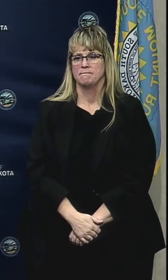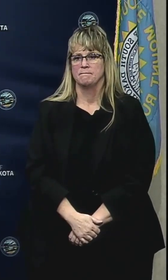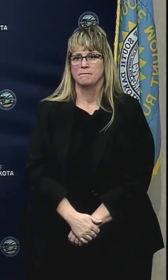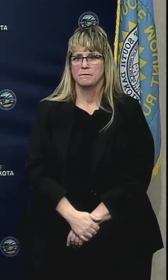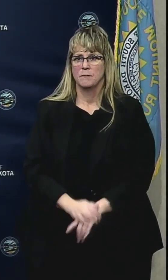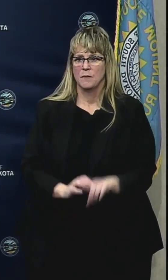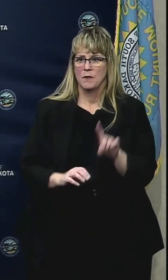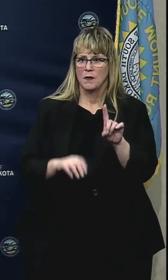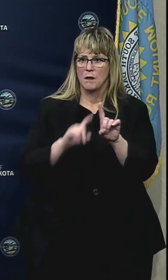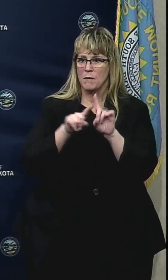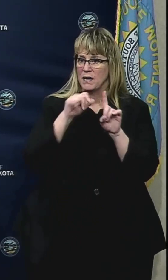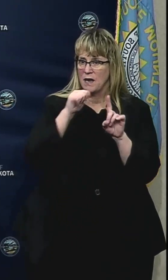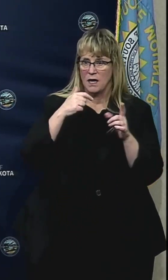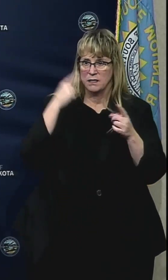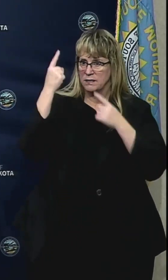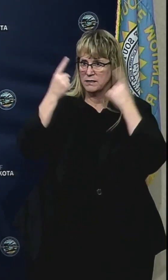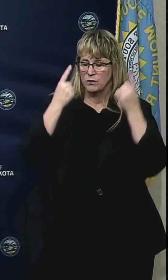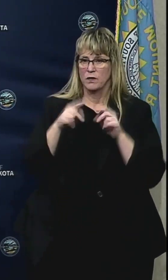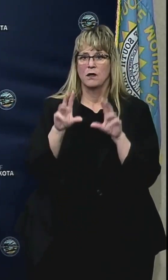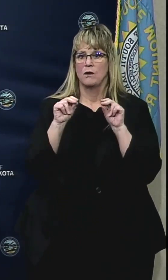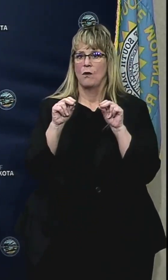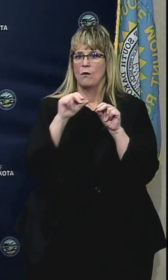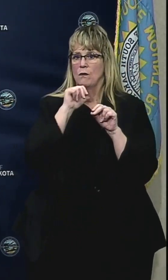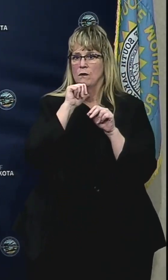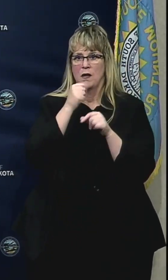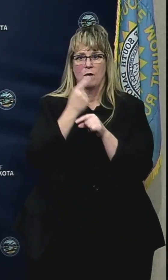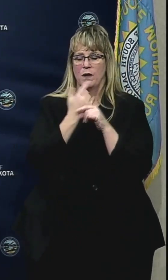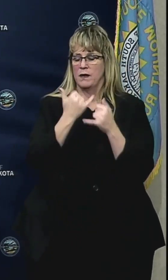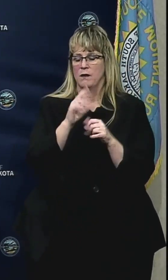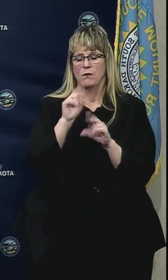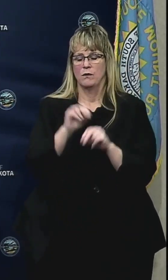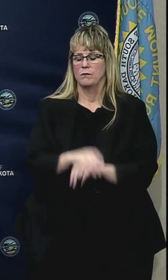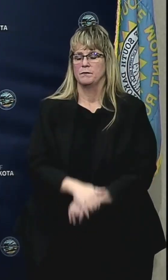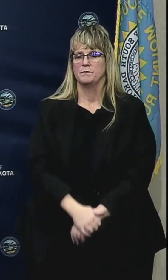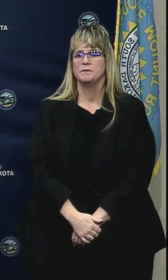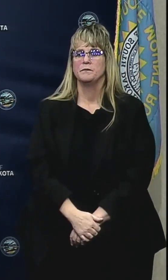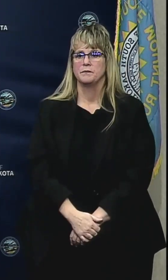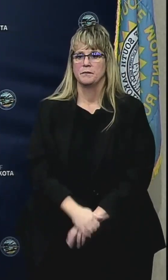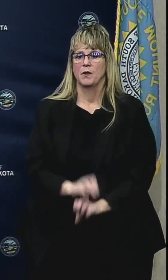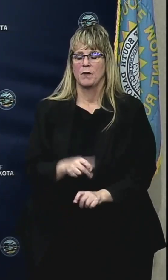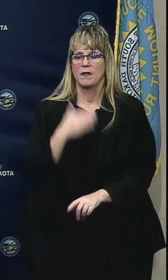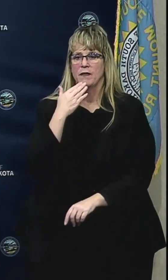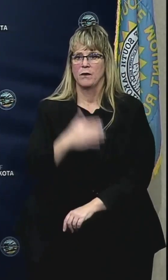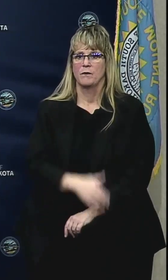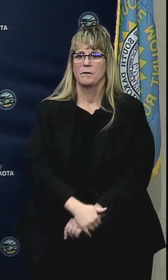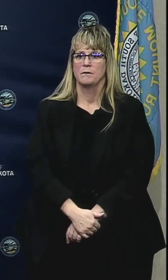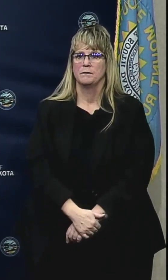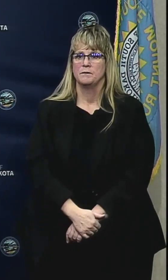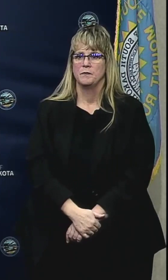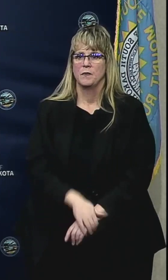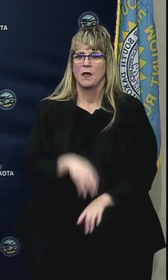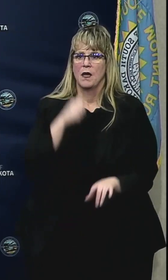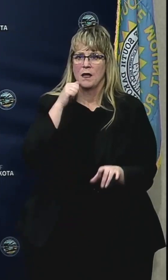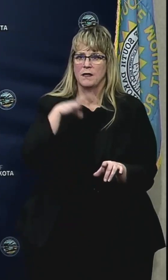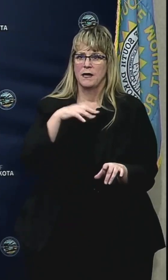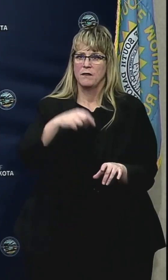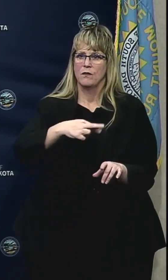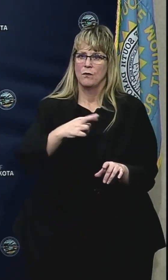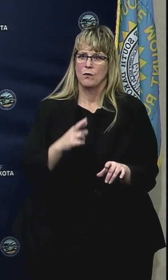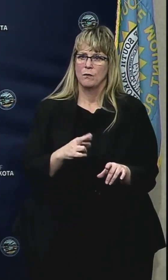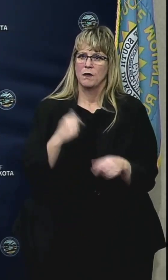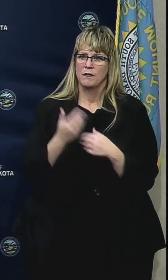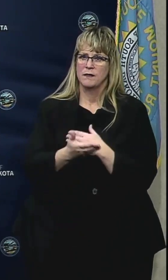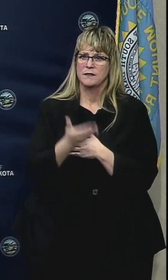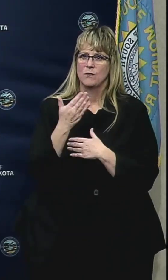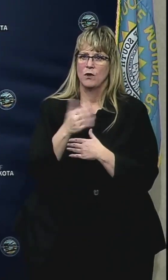But not considering that? No, not at this time. Okay, thank you. Governor, this